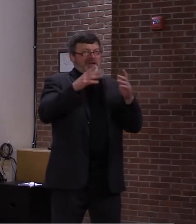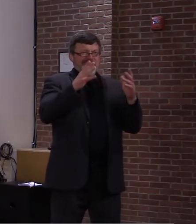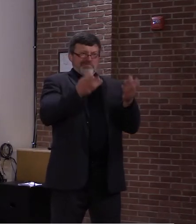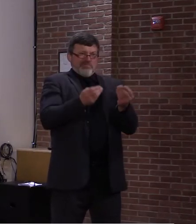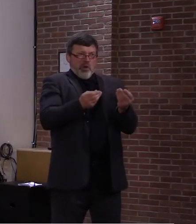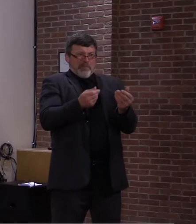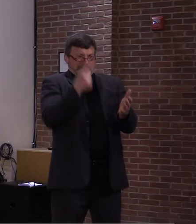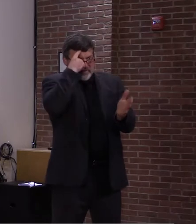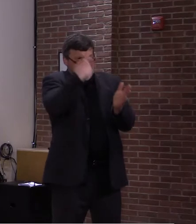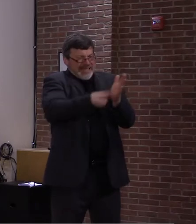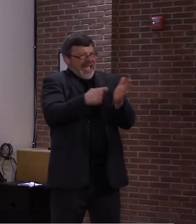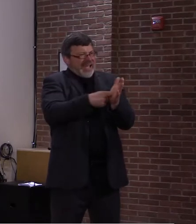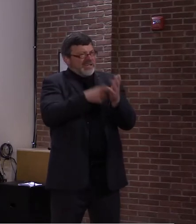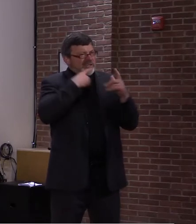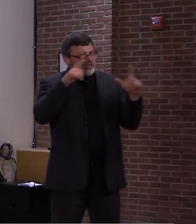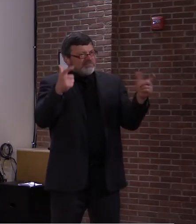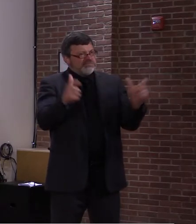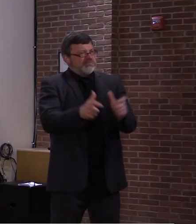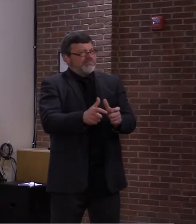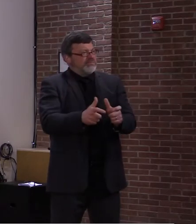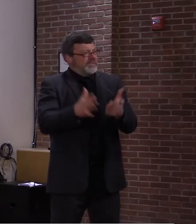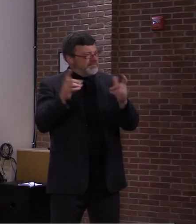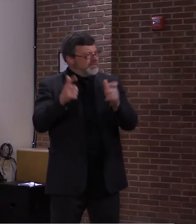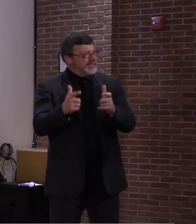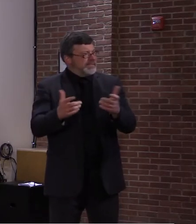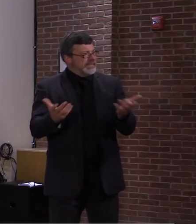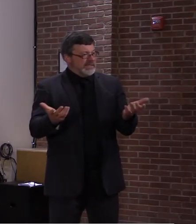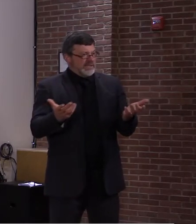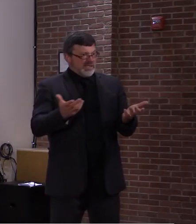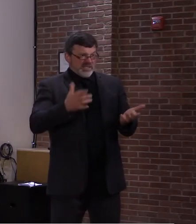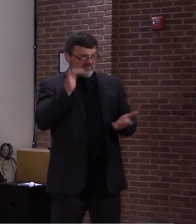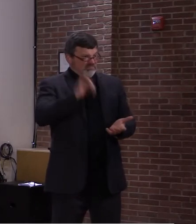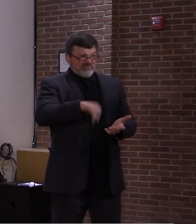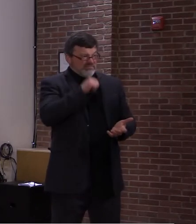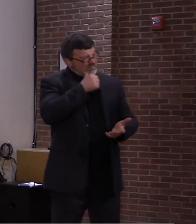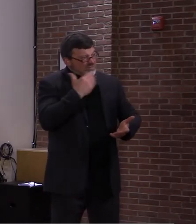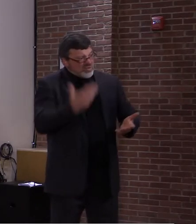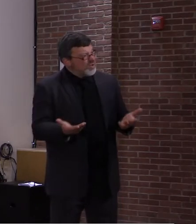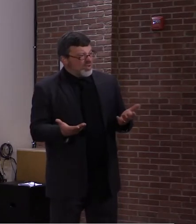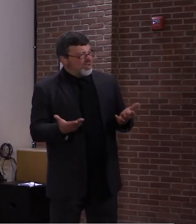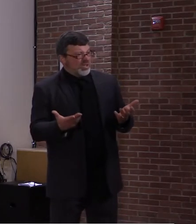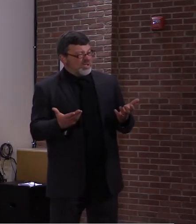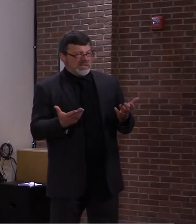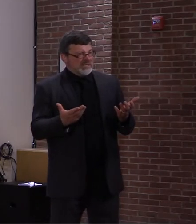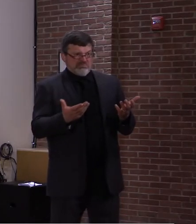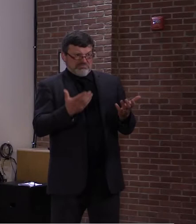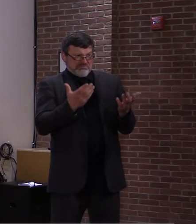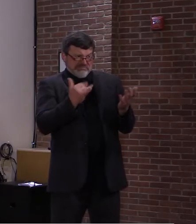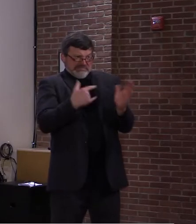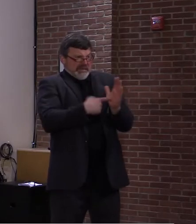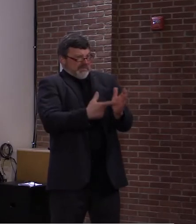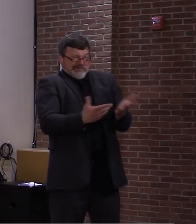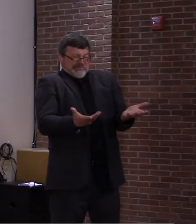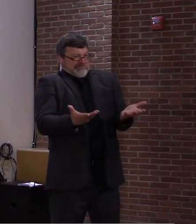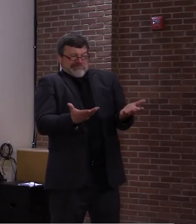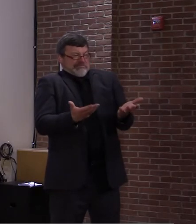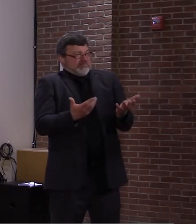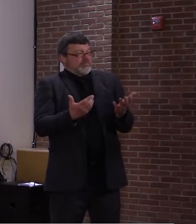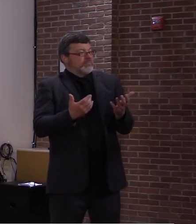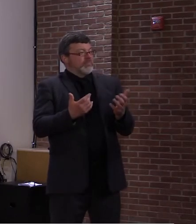Vermont. That's not a good sign. And when you see redrawing of the maps